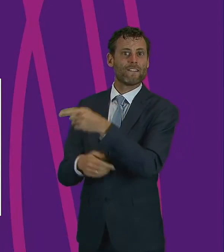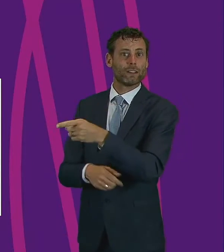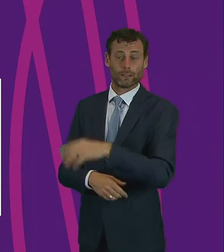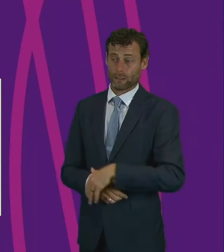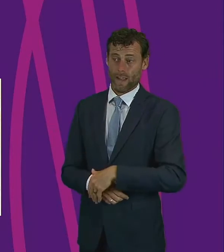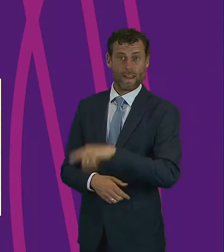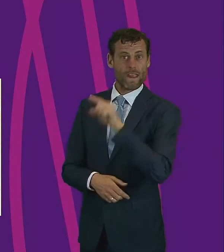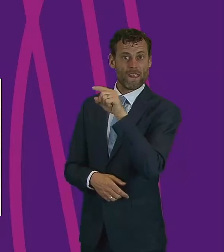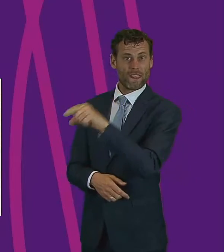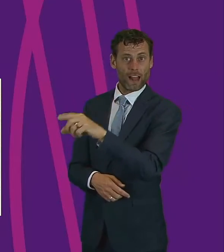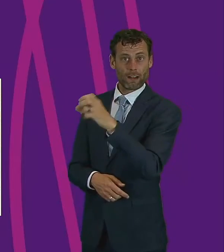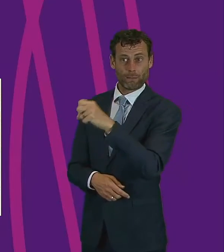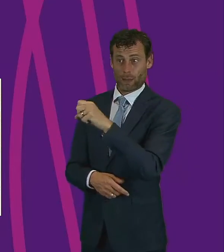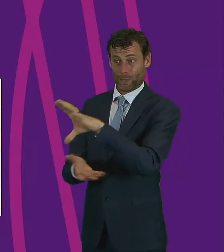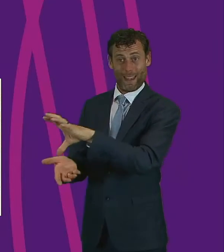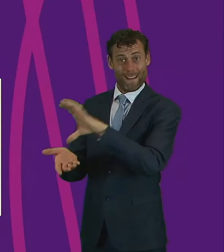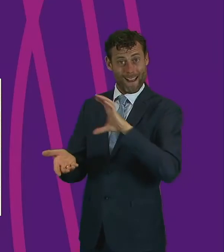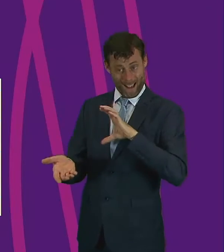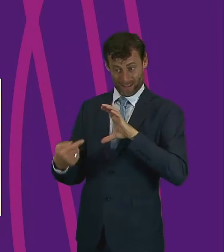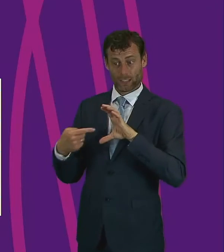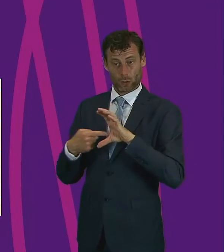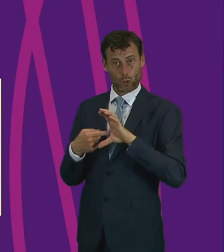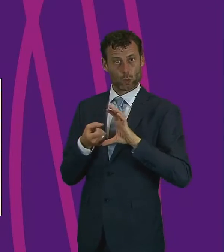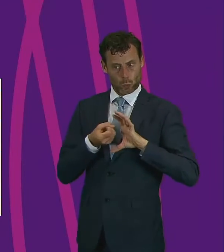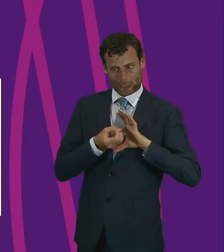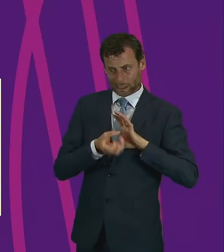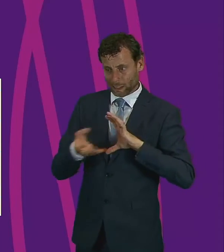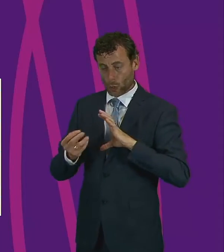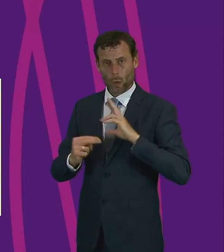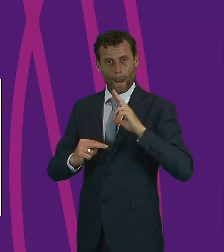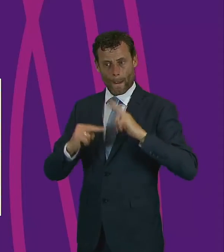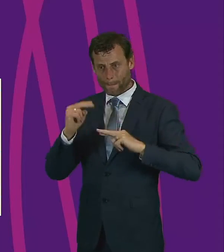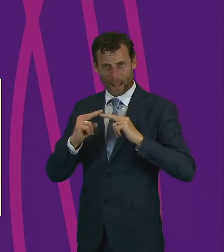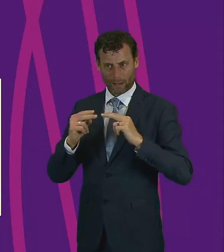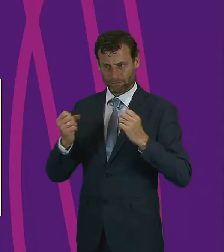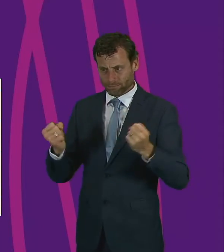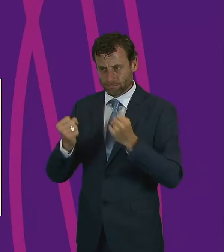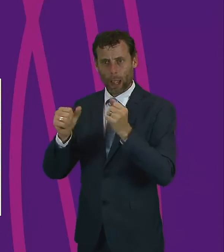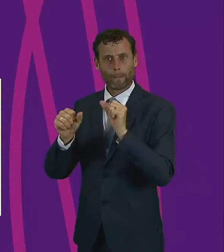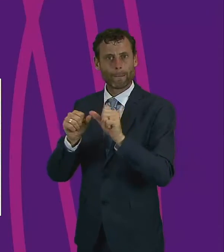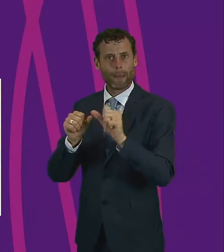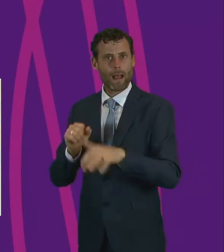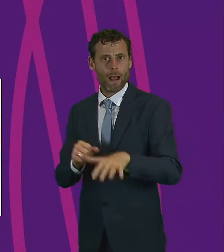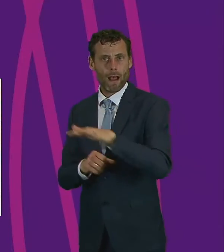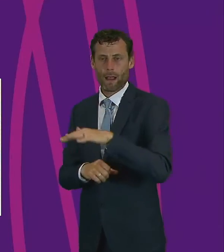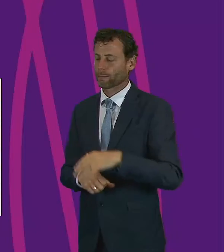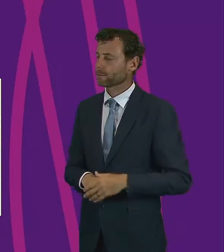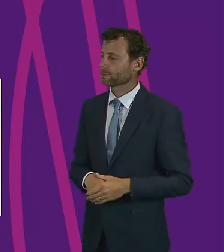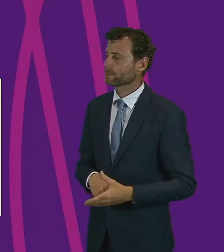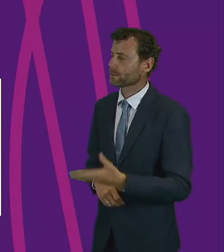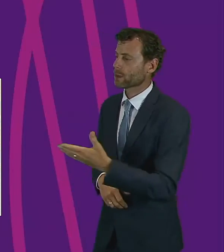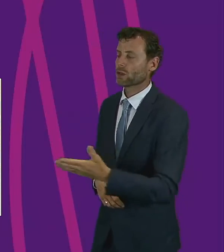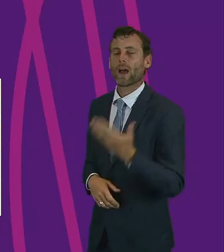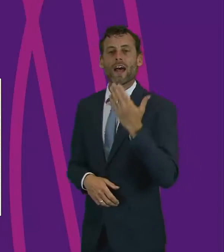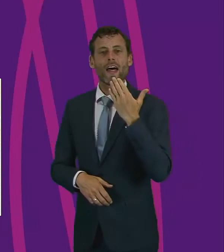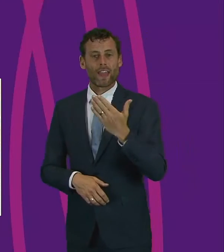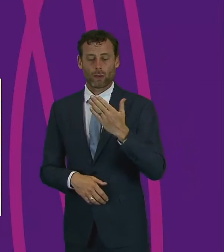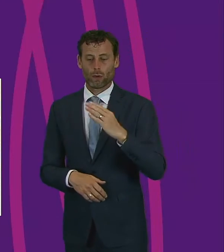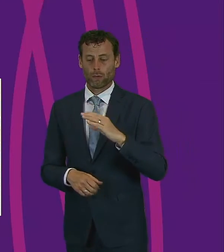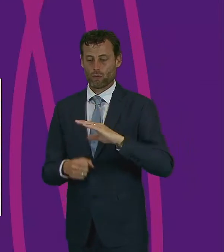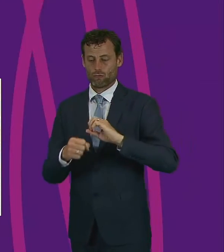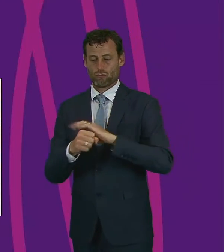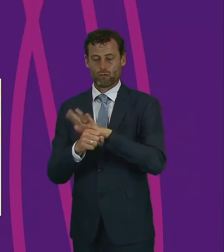better. Thank you. I call Jackie Bailey to be followed by Tom Arthur. Miss Bailey, please. Thank you very much, Presiding Officer. Coronavirus